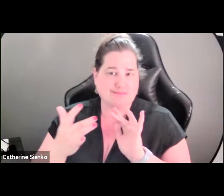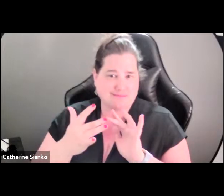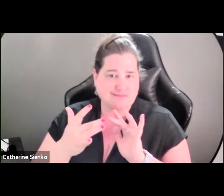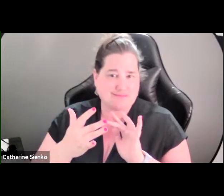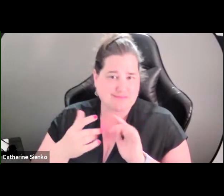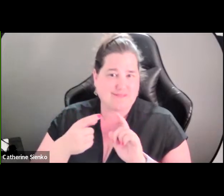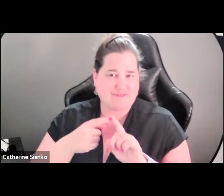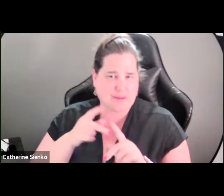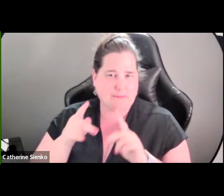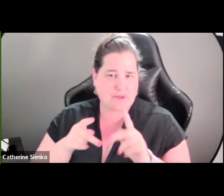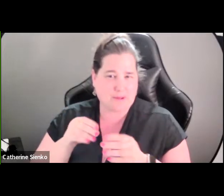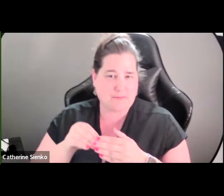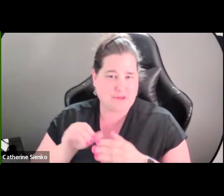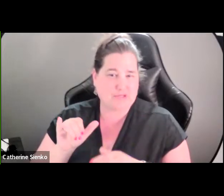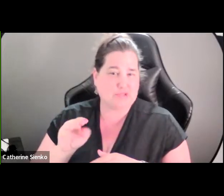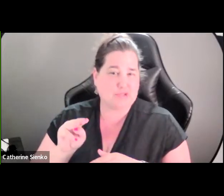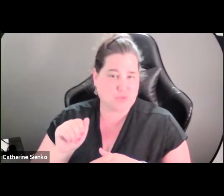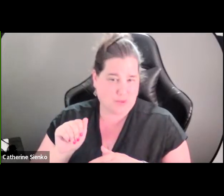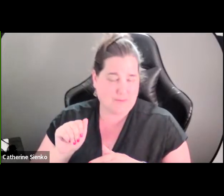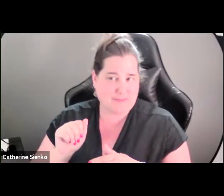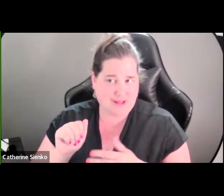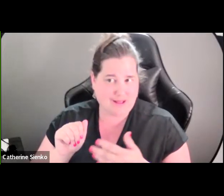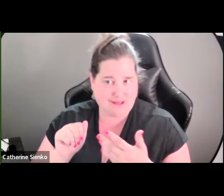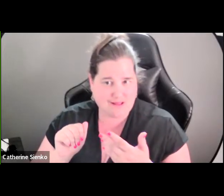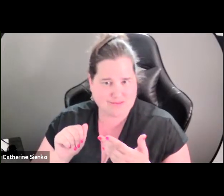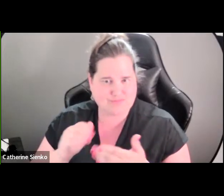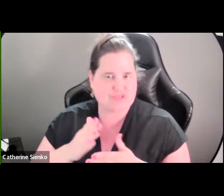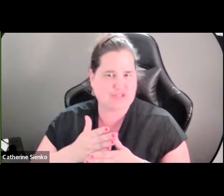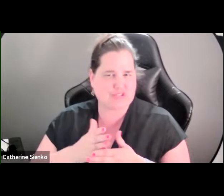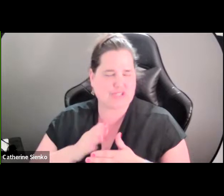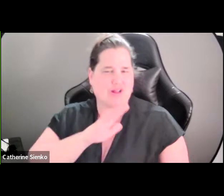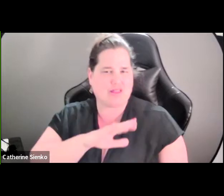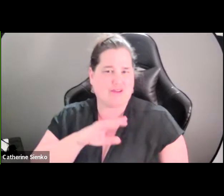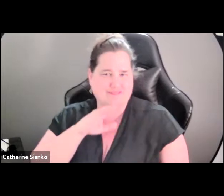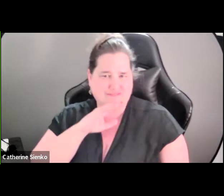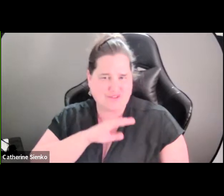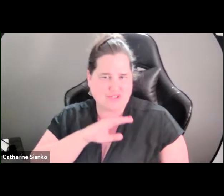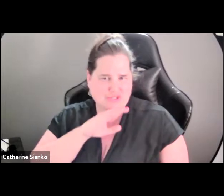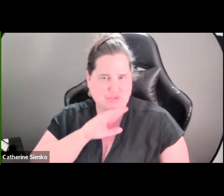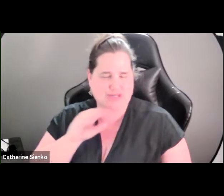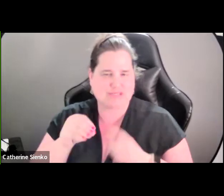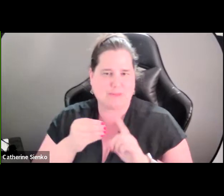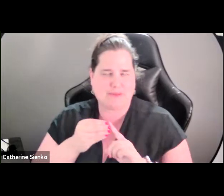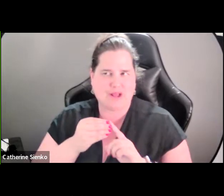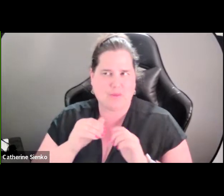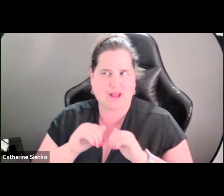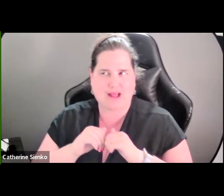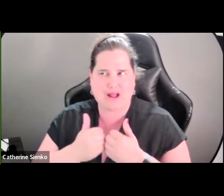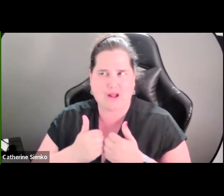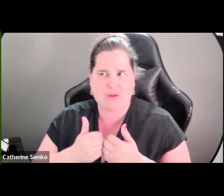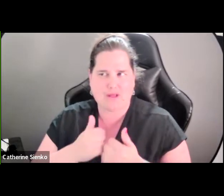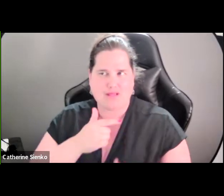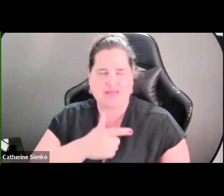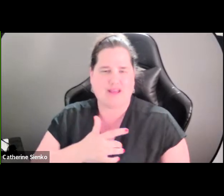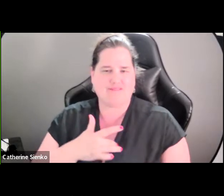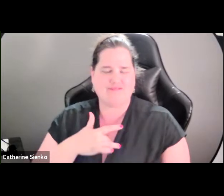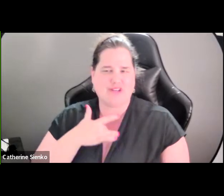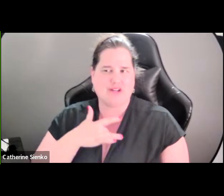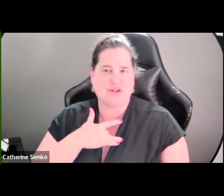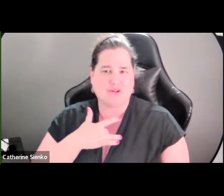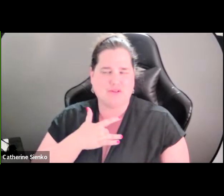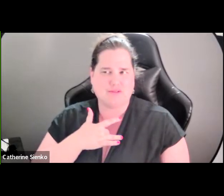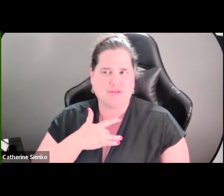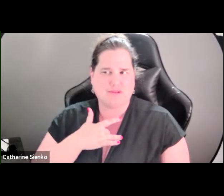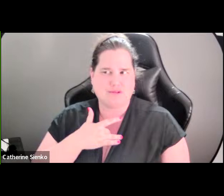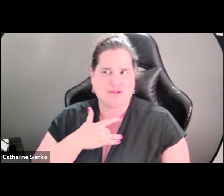And from there, I started getting communication from people in Yuma who began sharing their